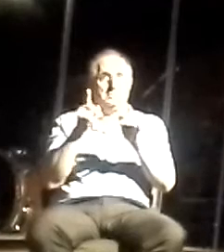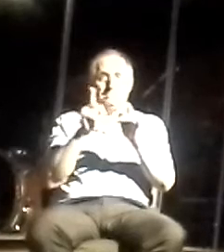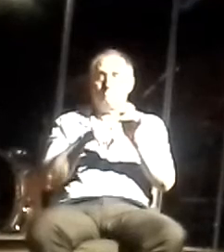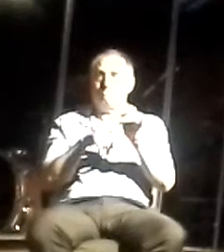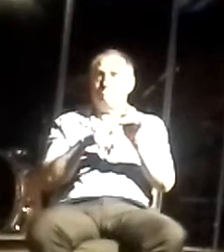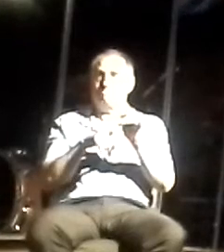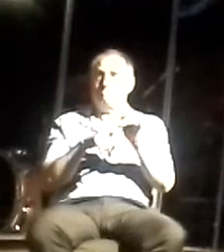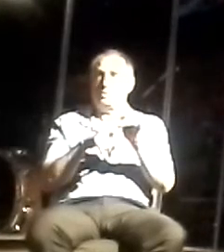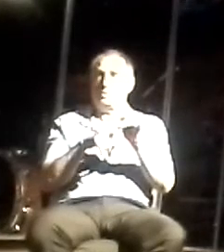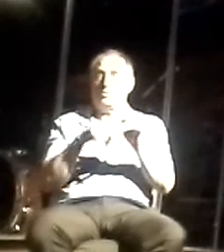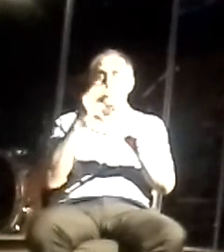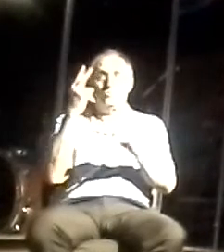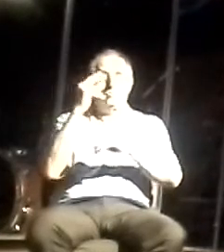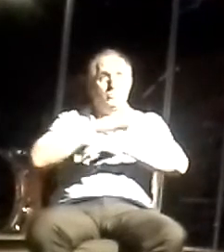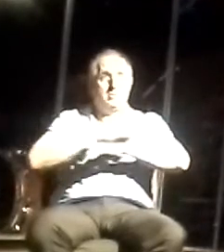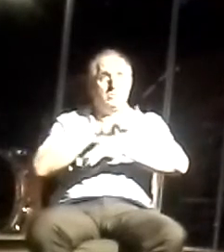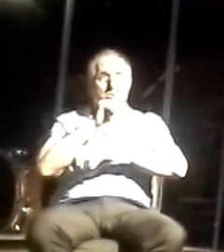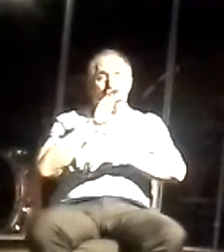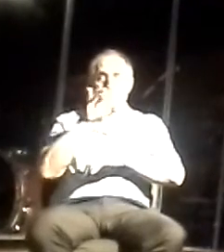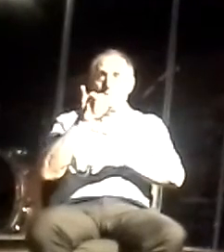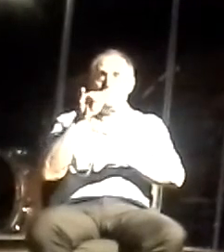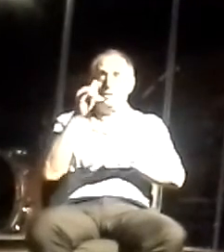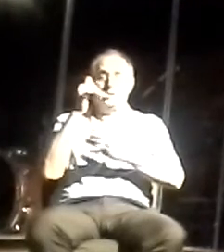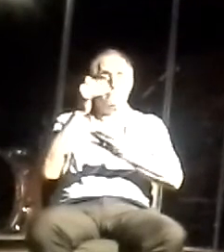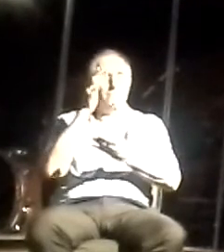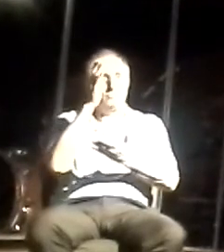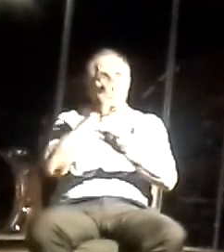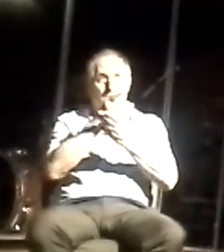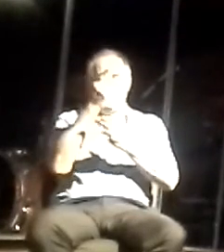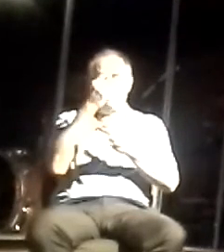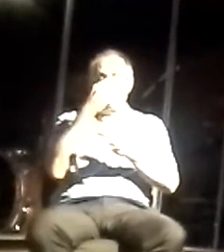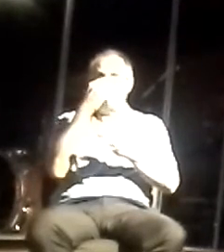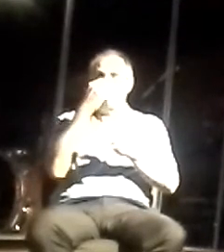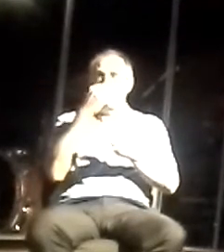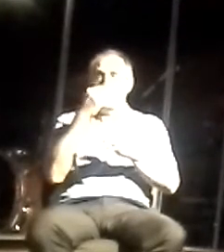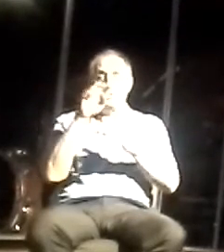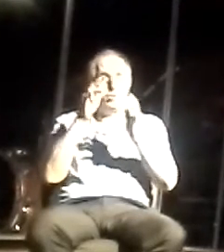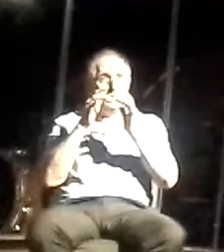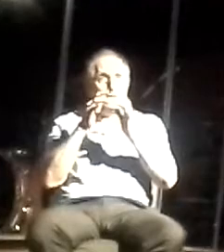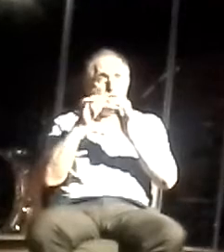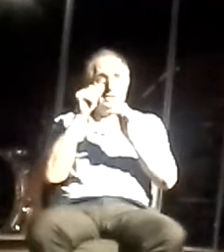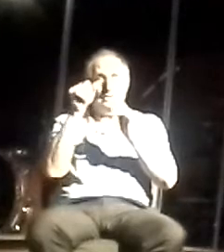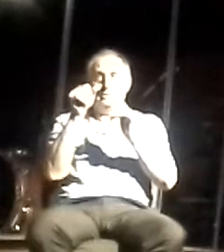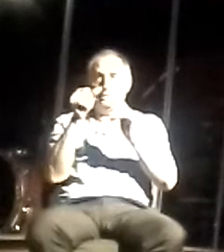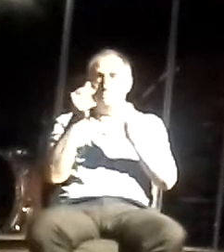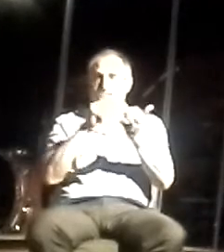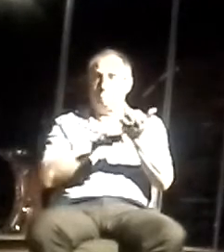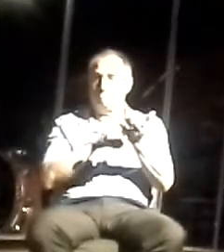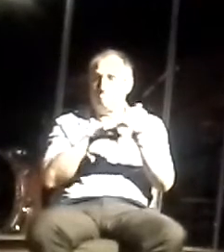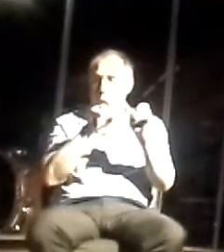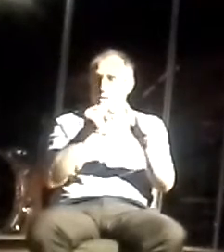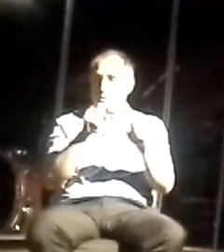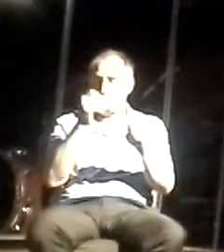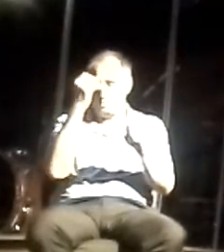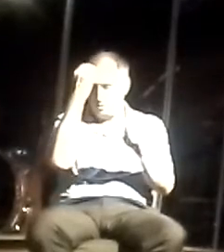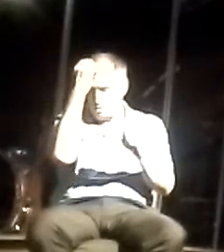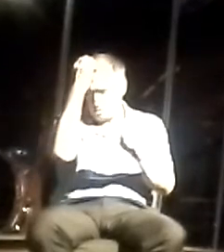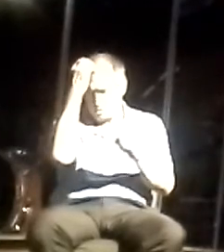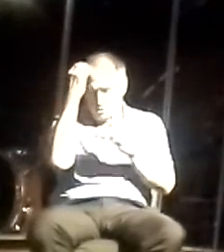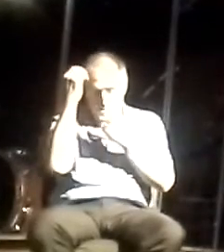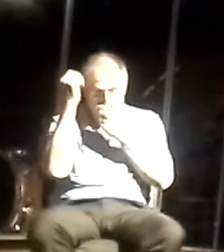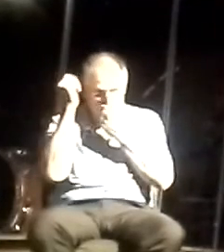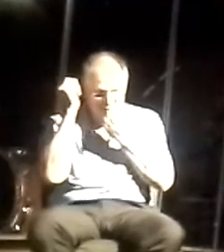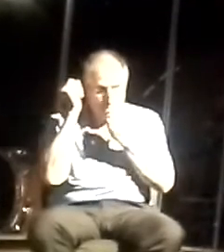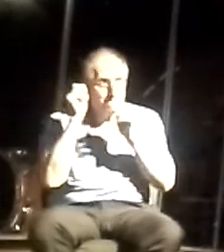we have two tables in the lobby. You can stop by them on your way out. Go online, click the banner, get signed up for the Marriage